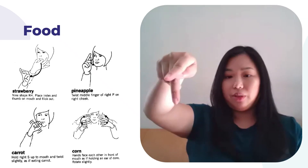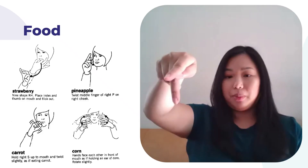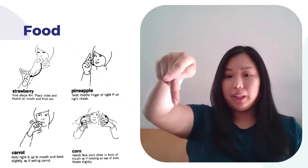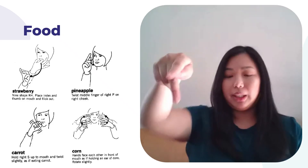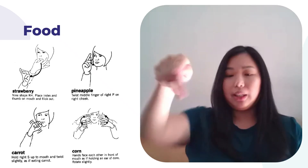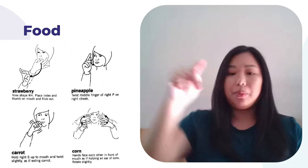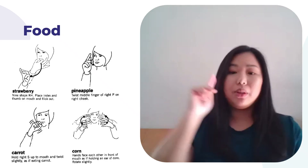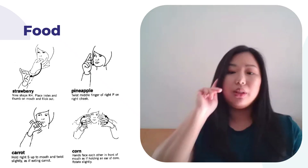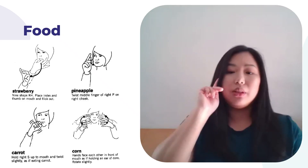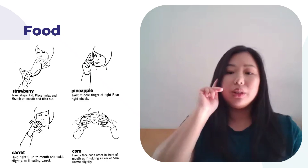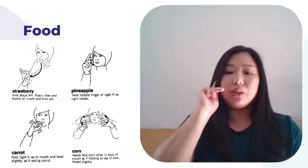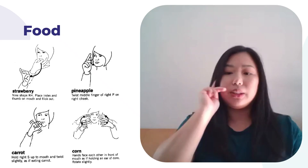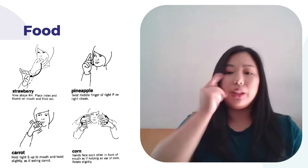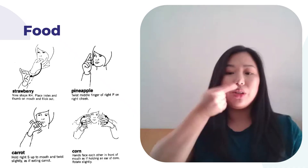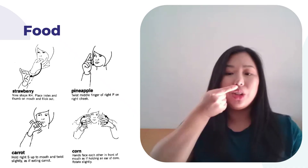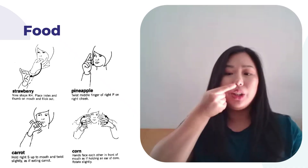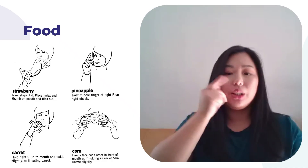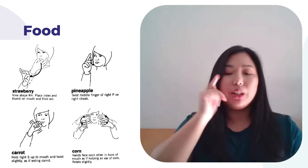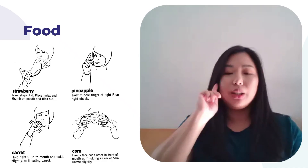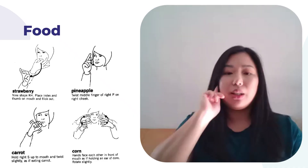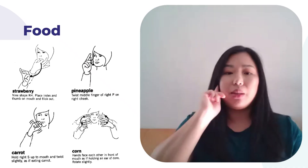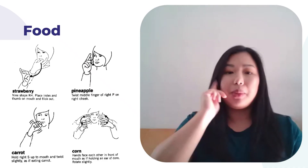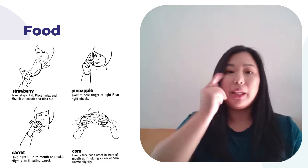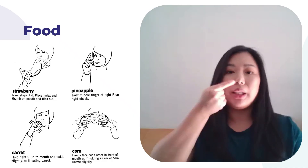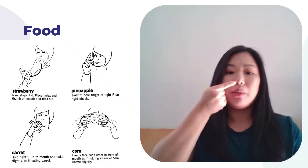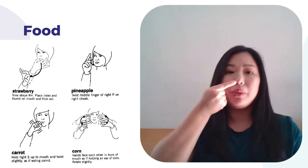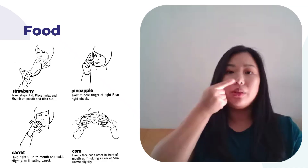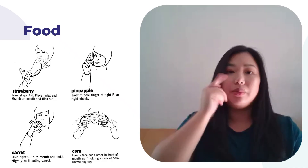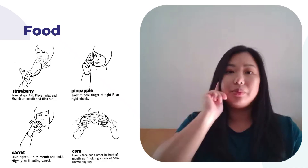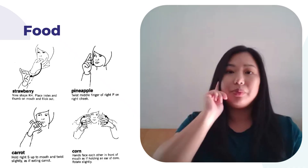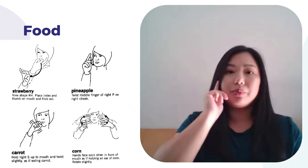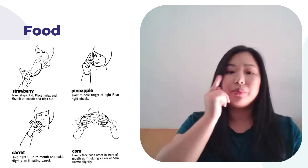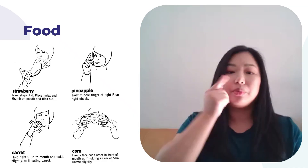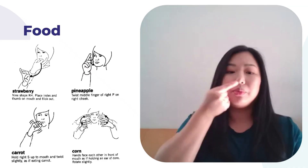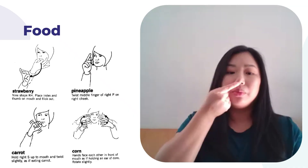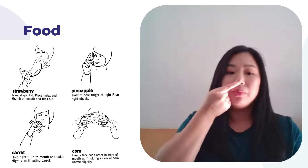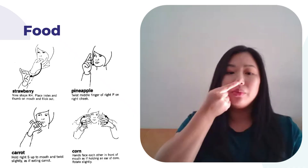P for pineapple. Twist at your cheek. Pineapple.